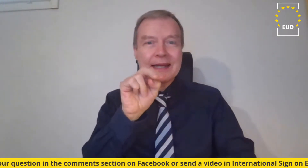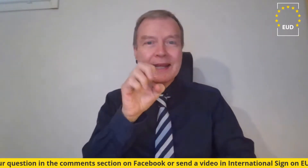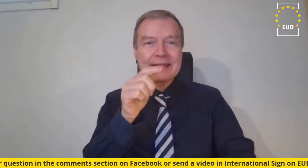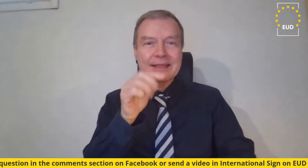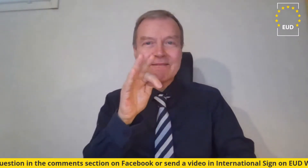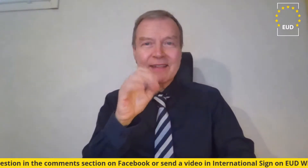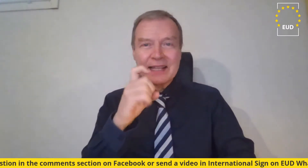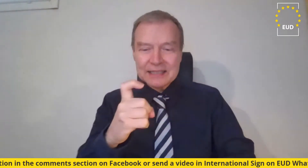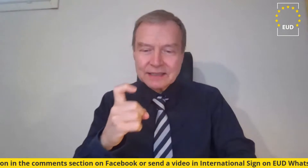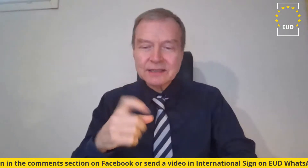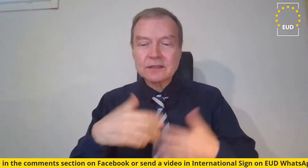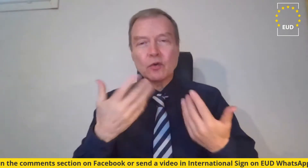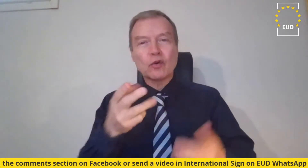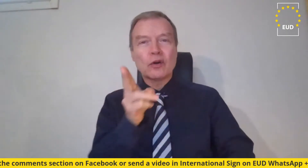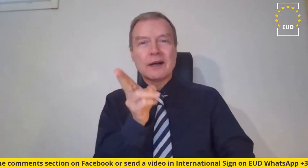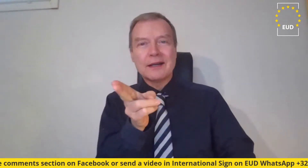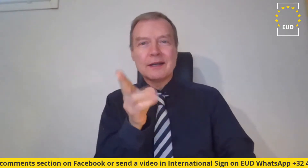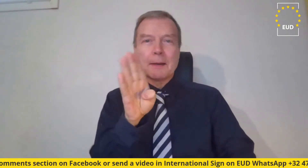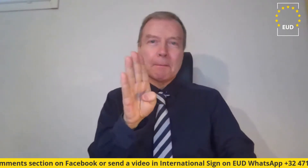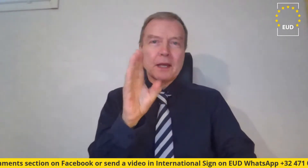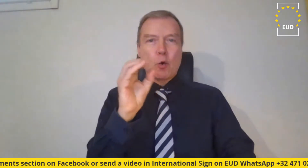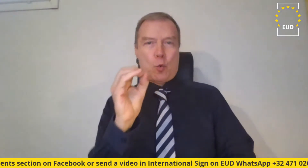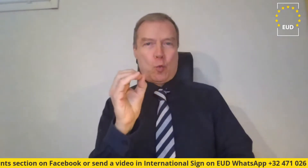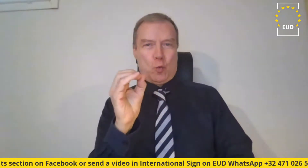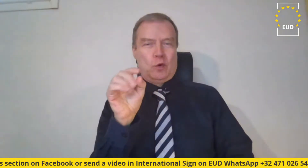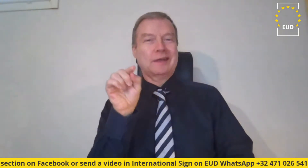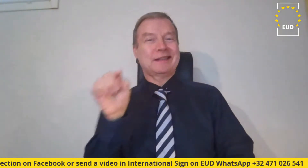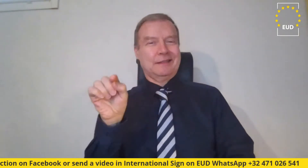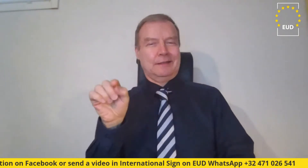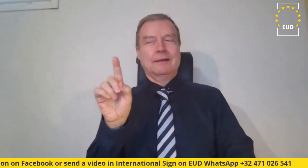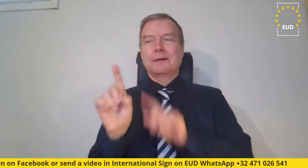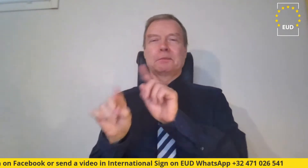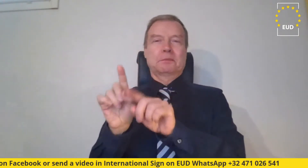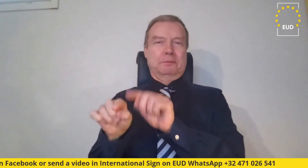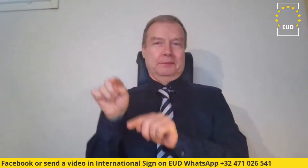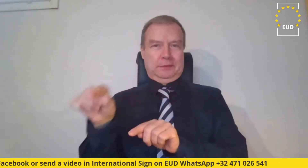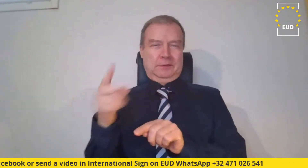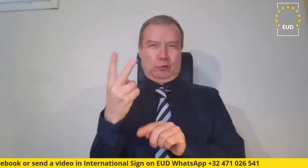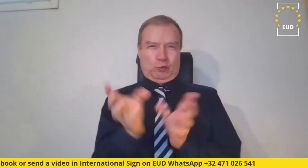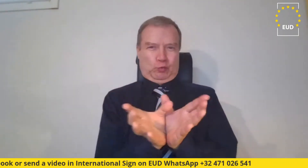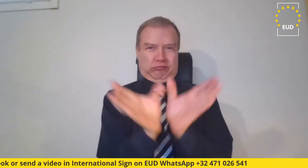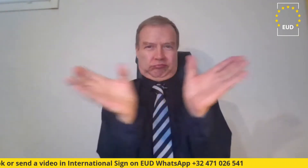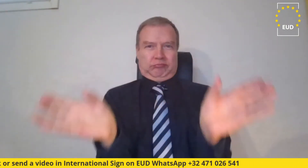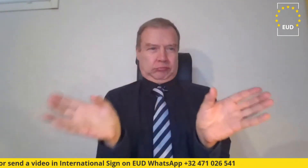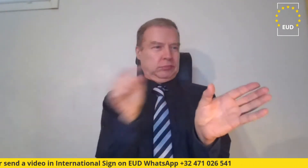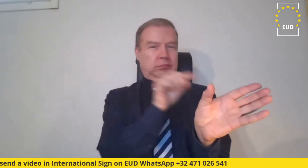To illustrate this, for example, Netflix or HBO